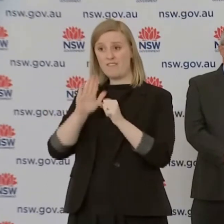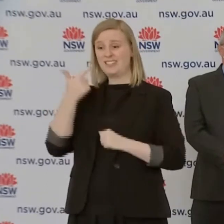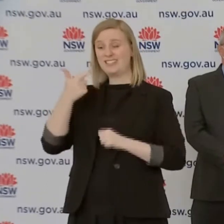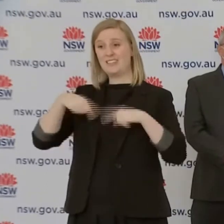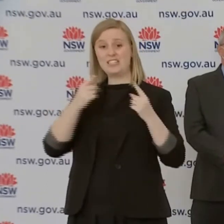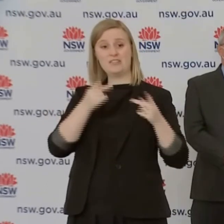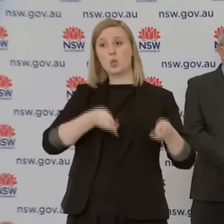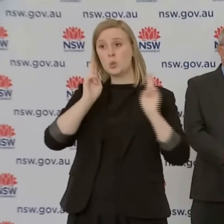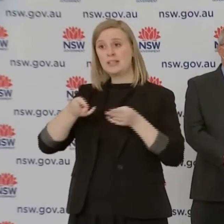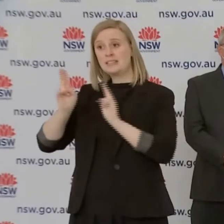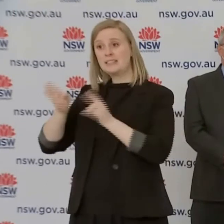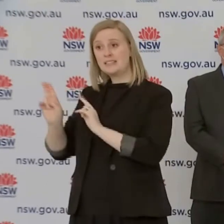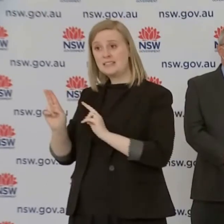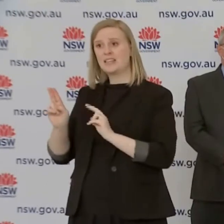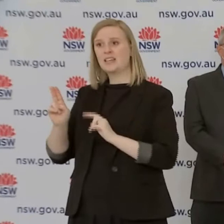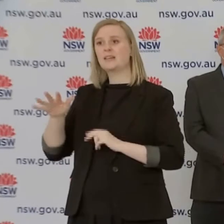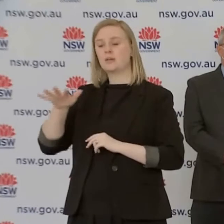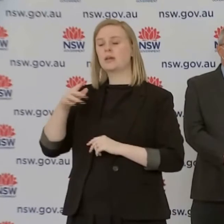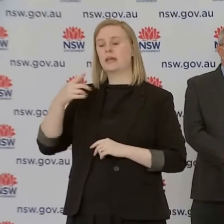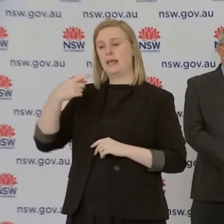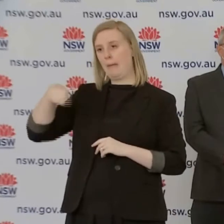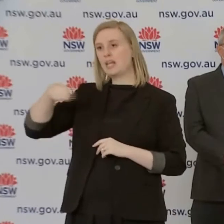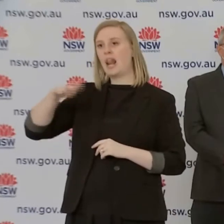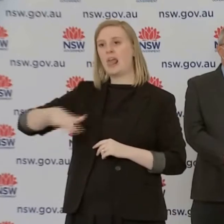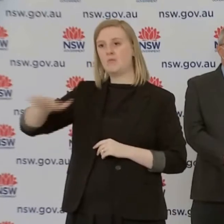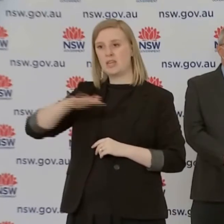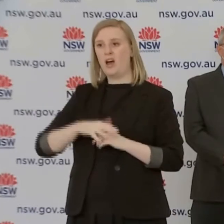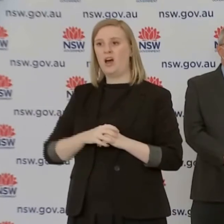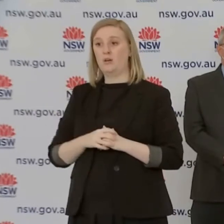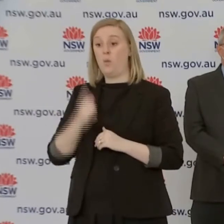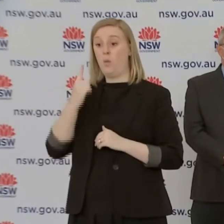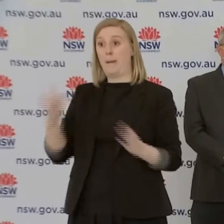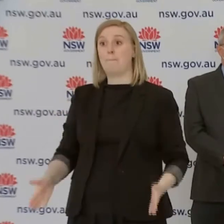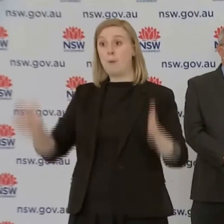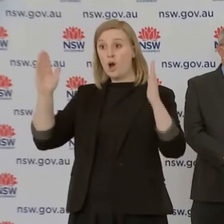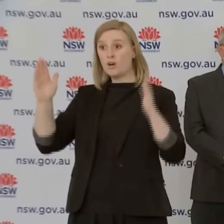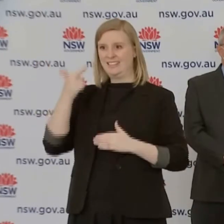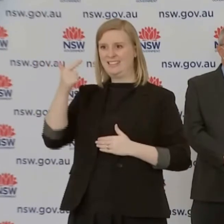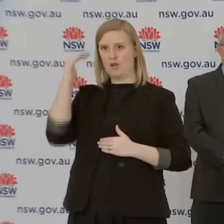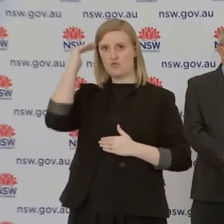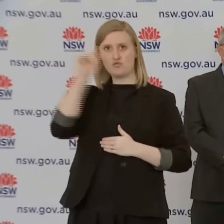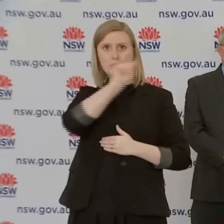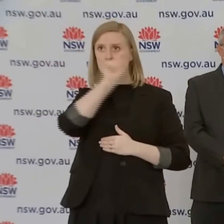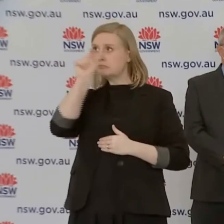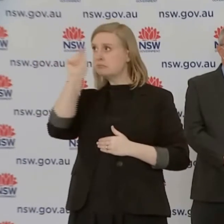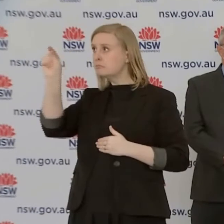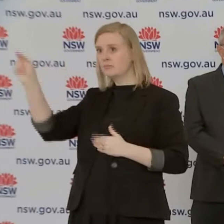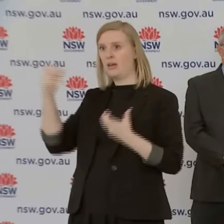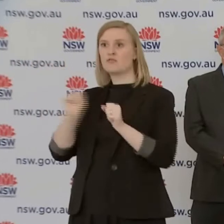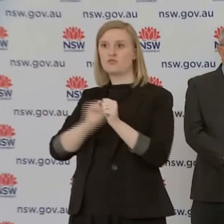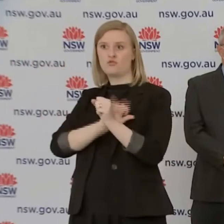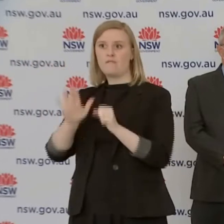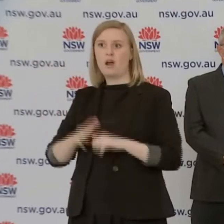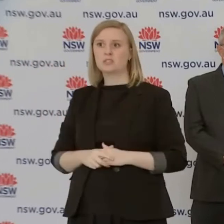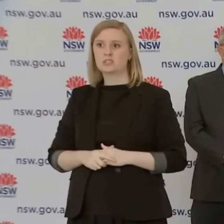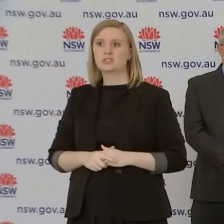apartment complex, and we're instituting further testing and control measures in relation to that apartment complex as